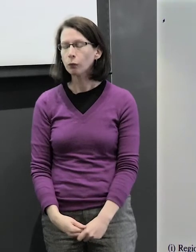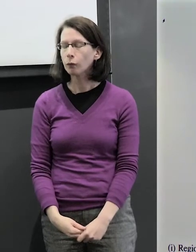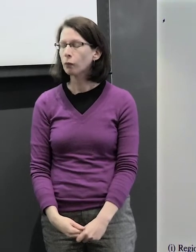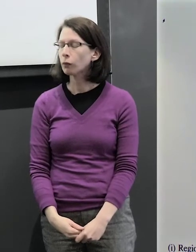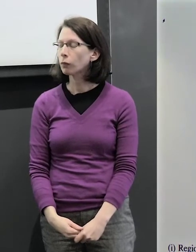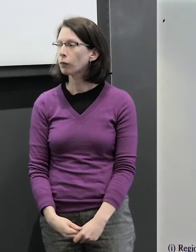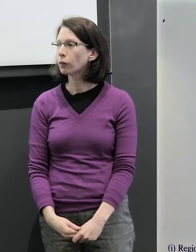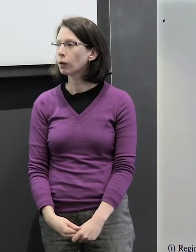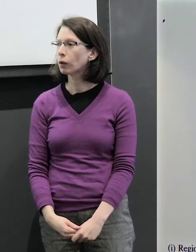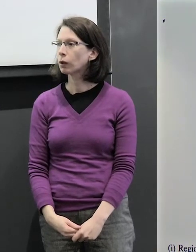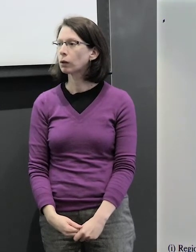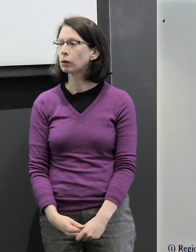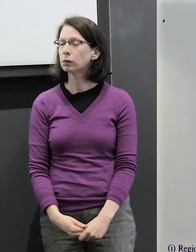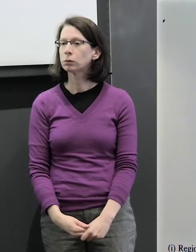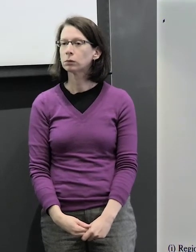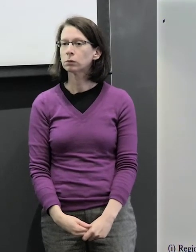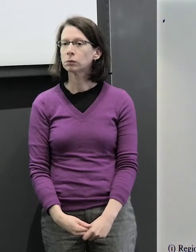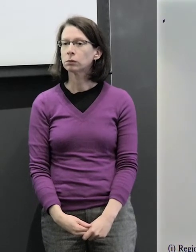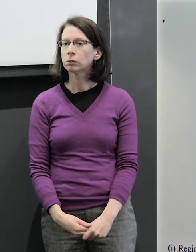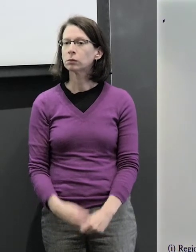hearing English native speaker.